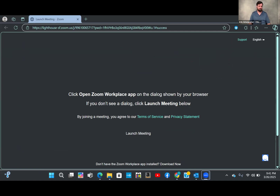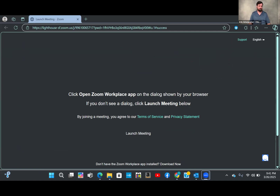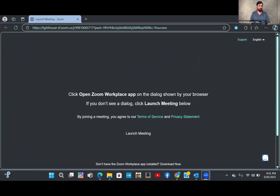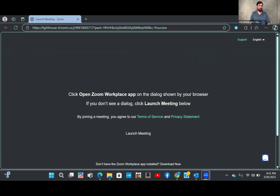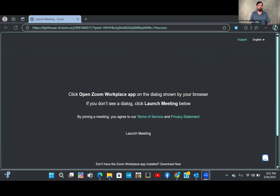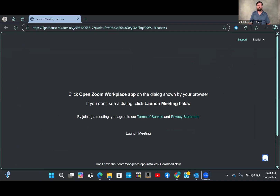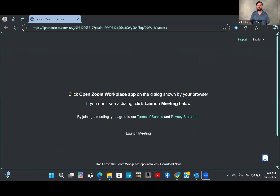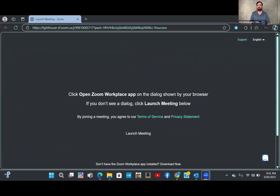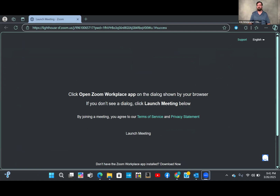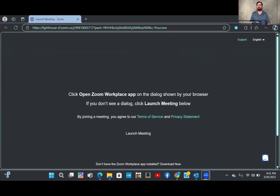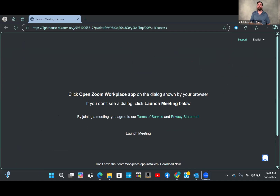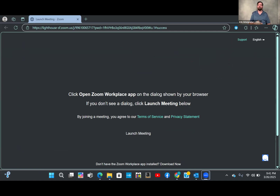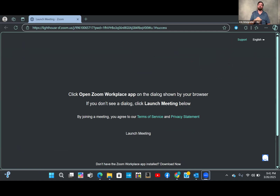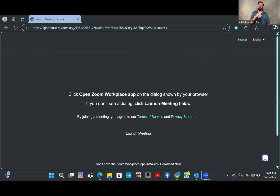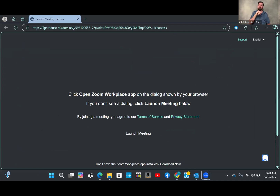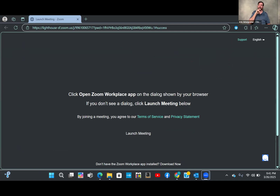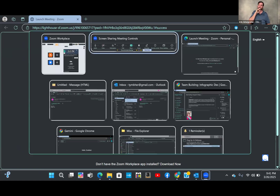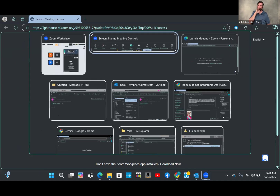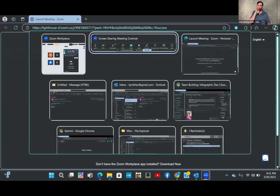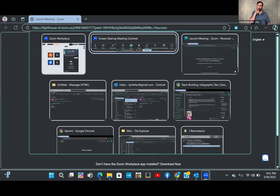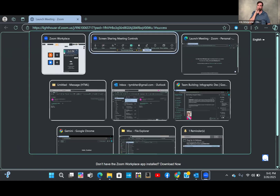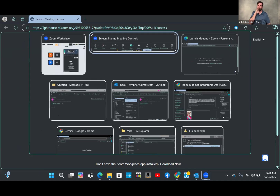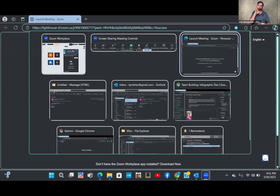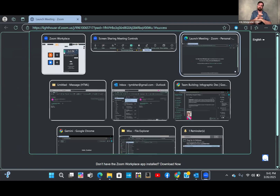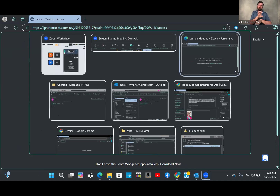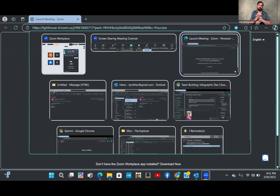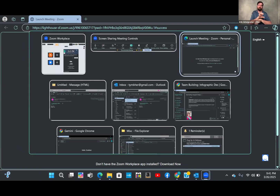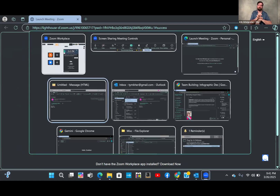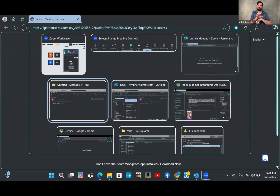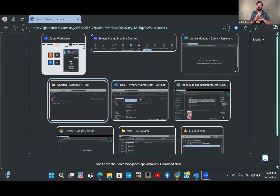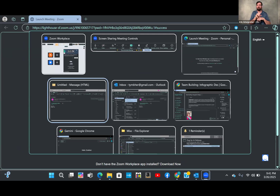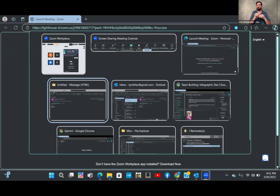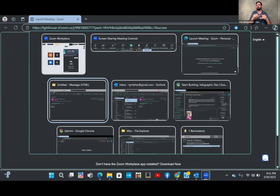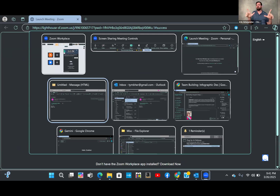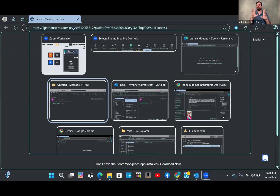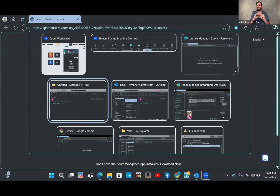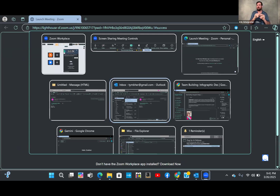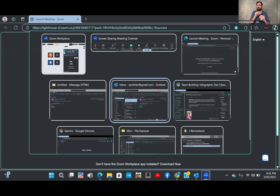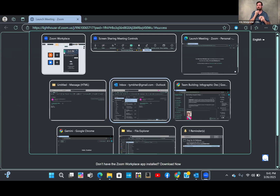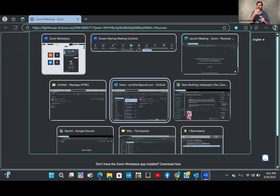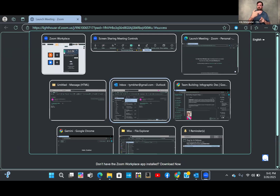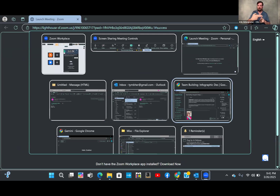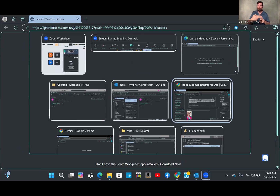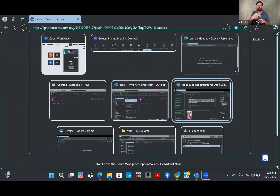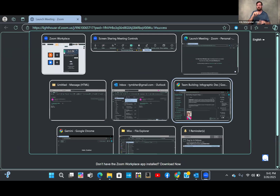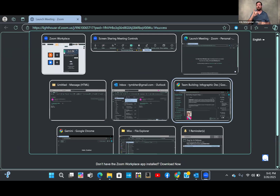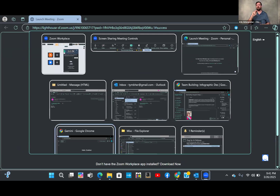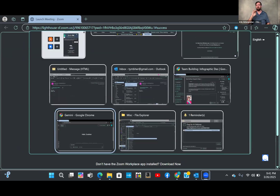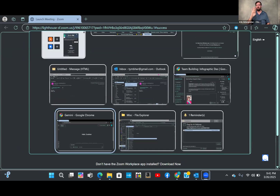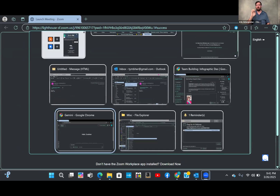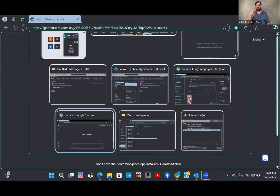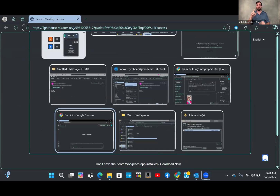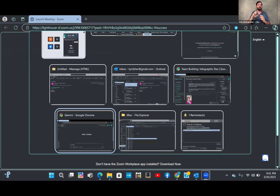Zoom Workplace window. Zoom Workplace. Screen sharing meeting control. Launch meeting. Untitled. Message. Inbox. Team